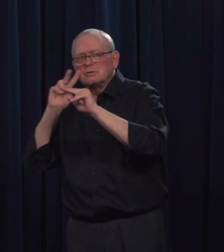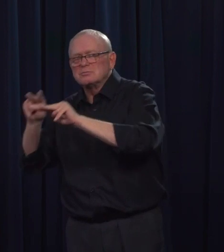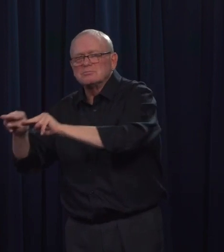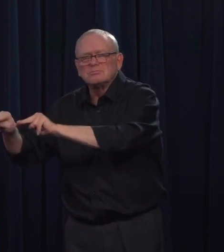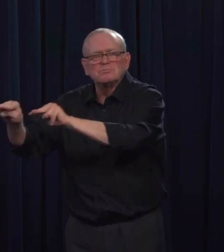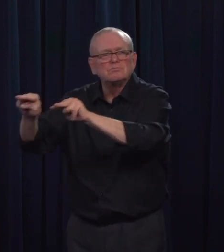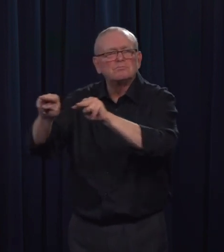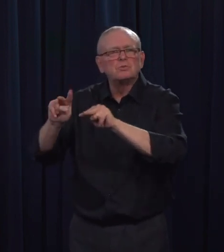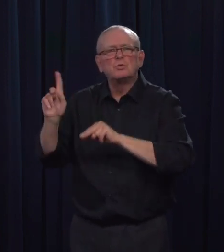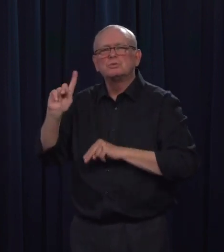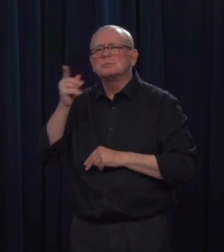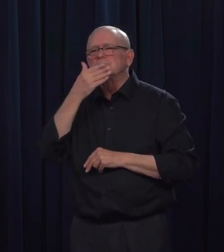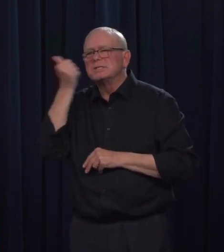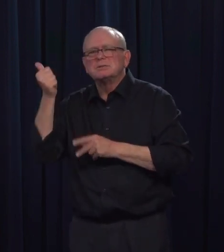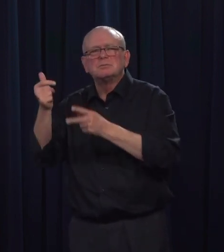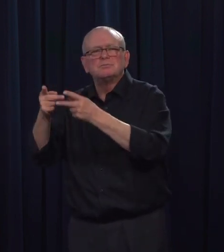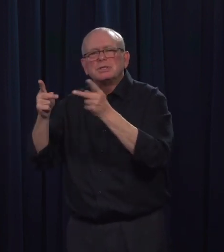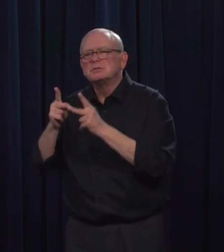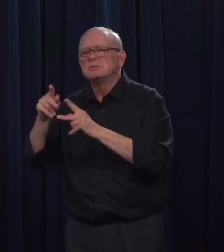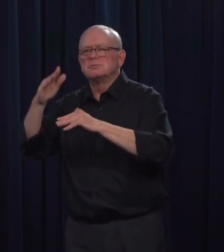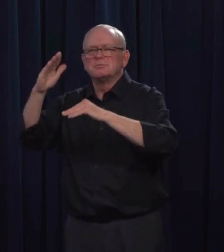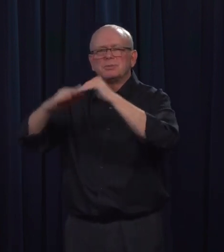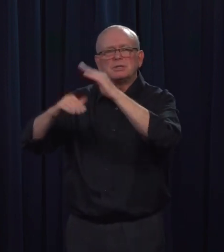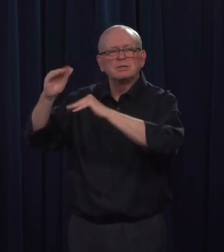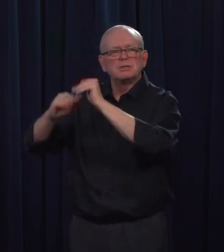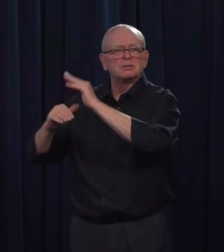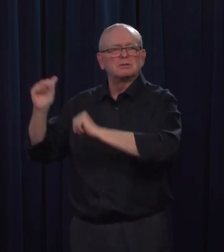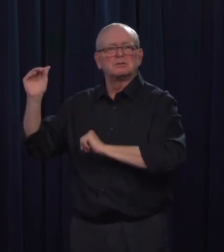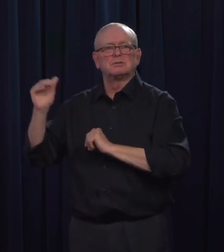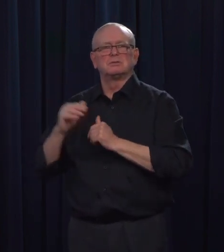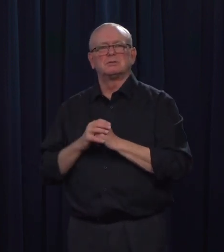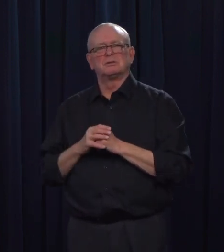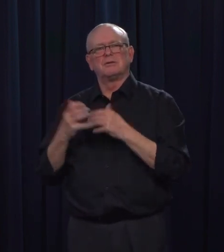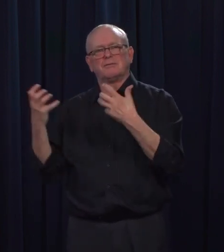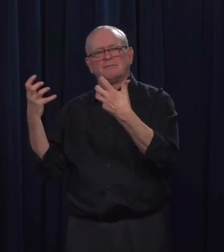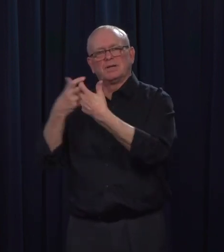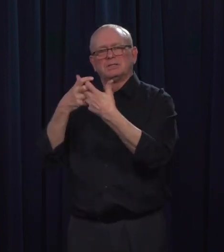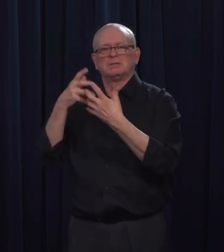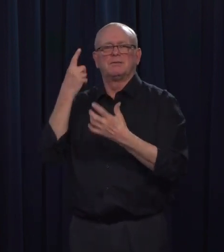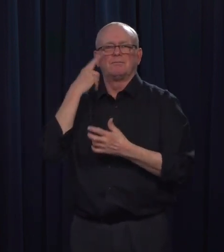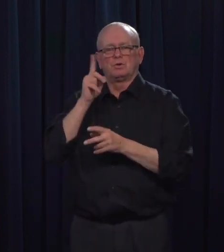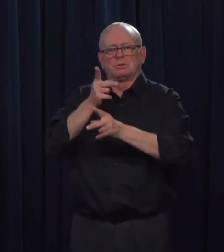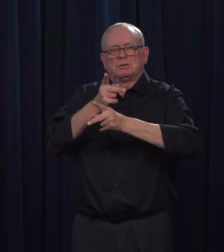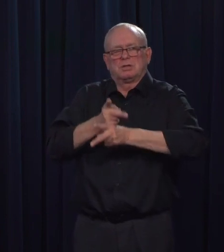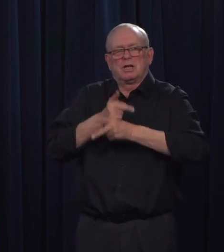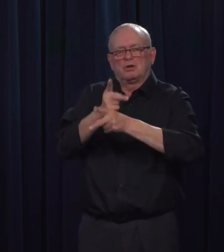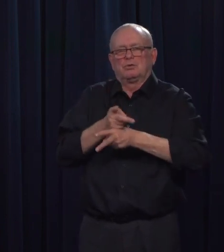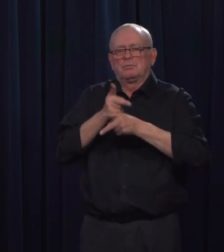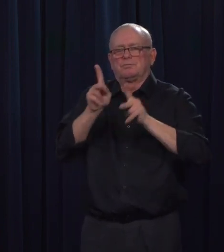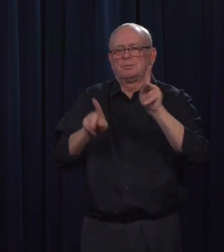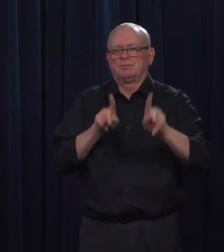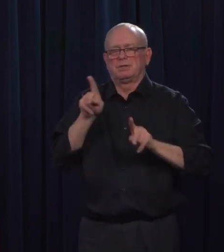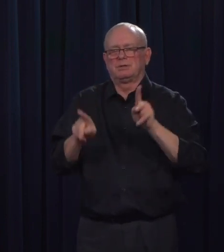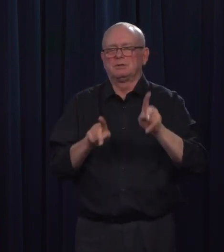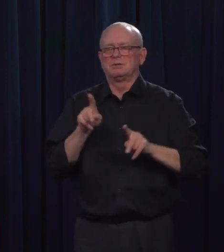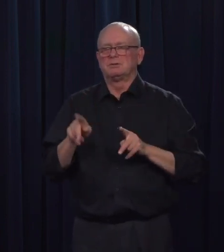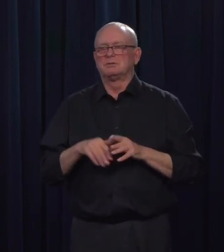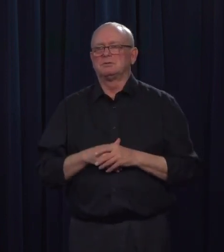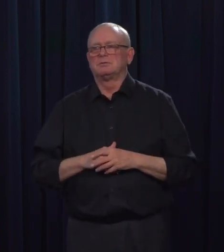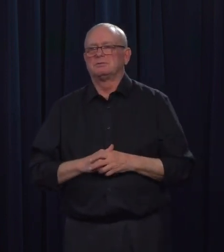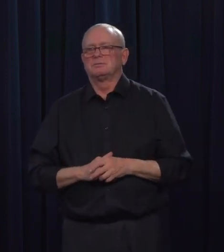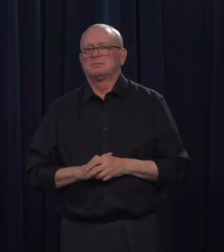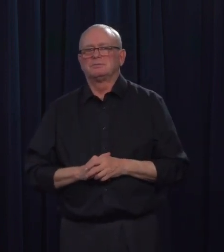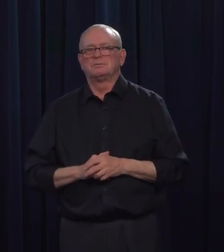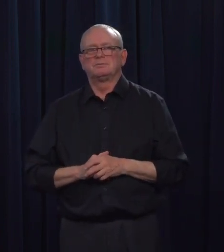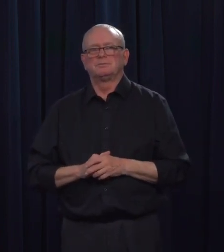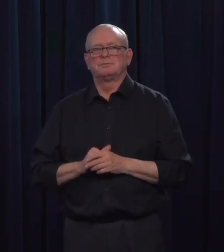care, and will be utilizing any space that seems to be suitable for that purpose. And Michael, AHS Communications can reach out to you with more